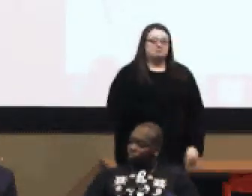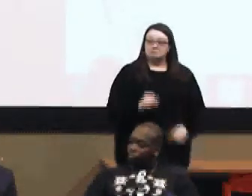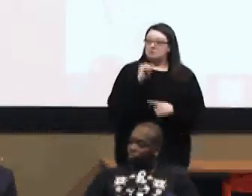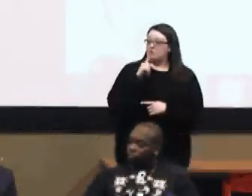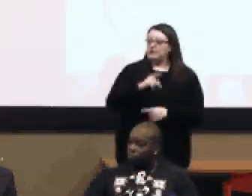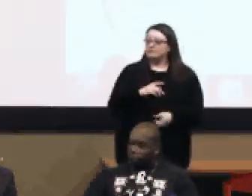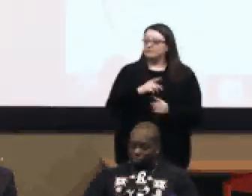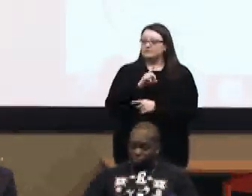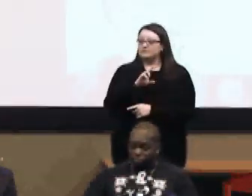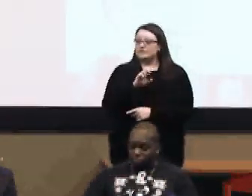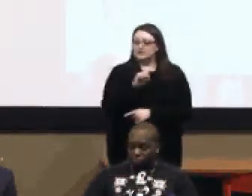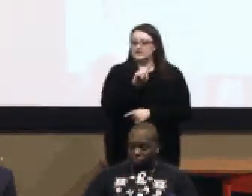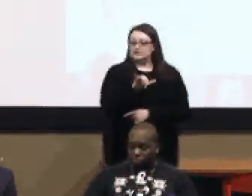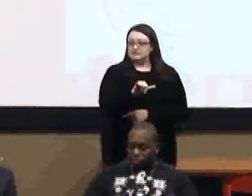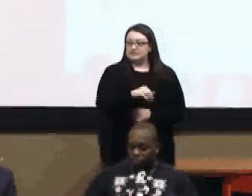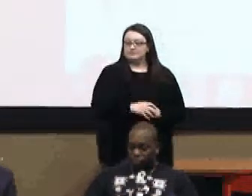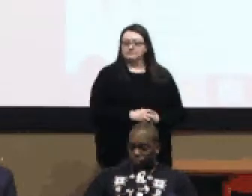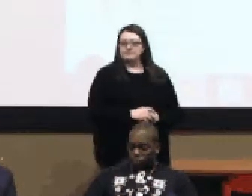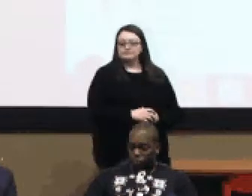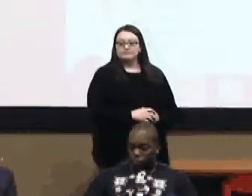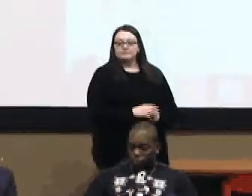Dusty.